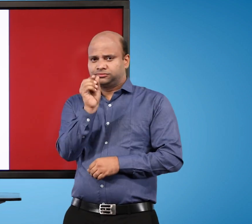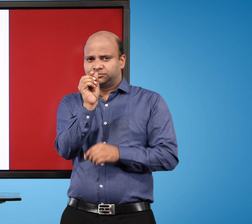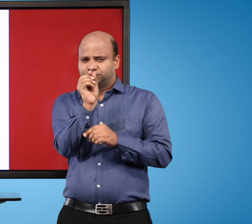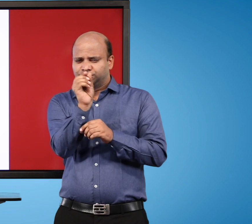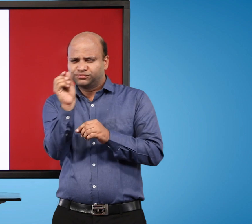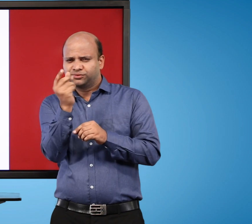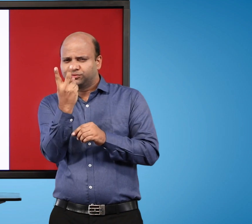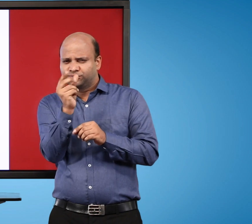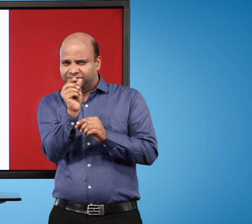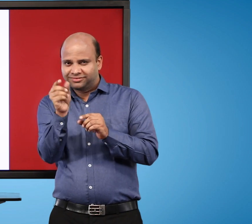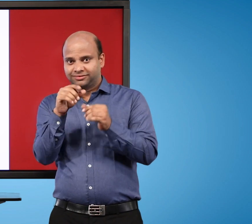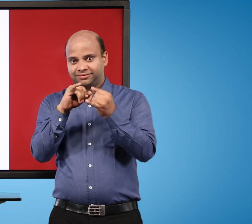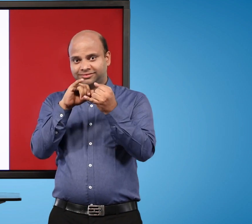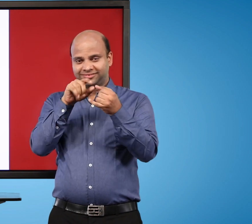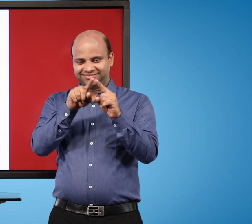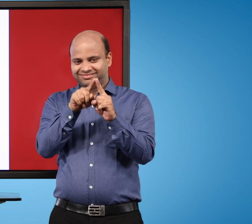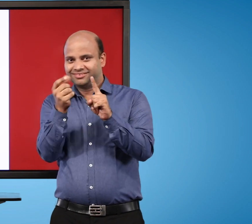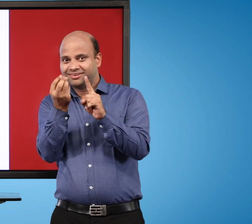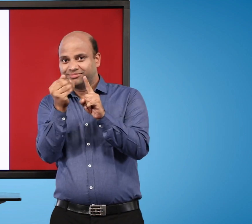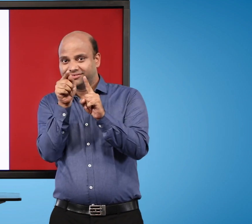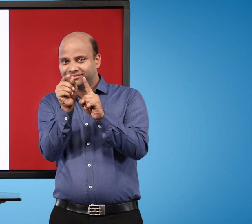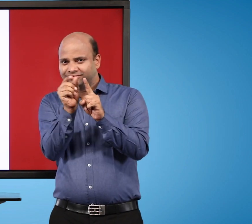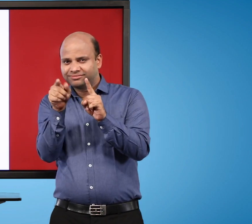of a two-digit number is always a two-digit number.